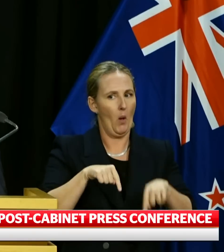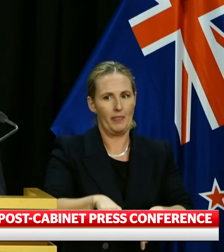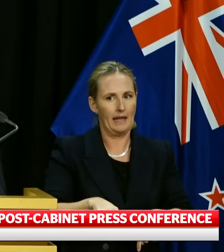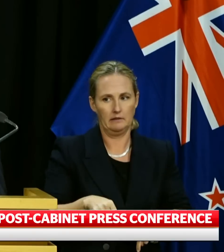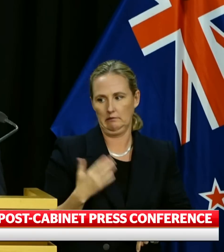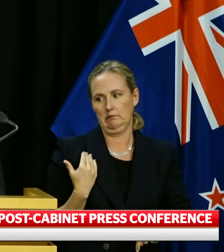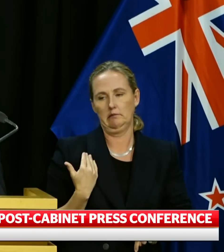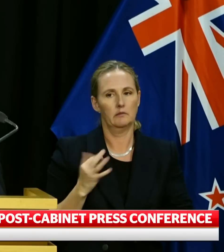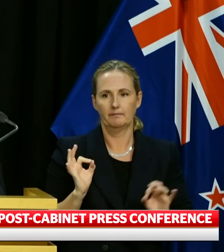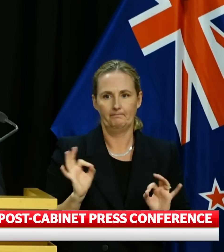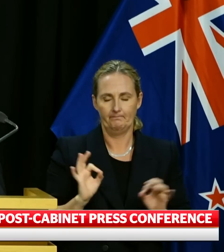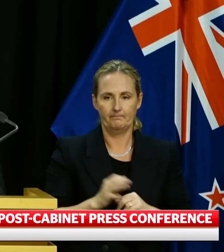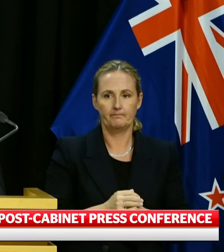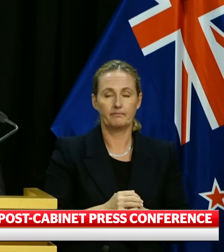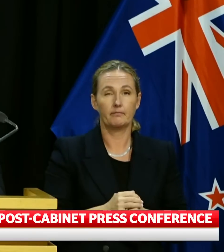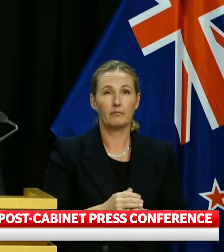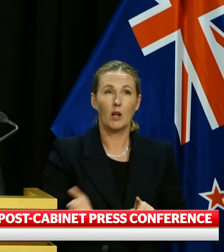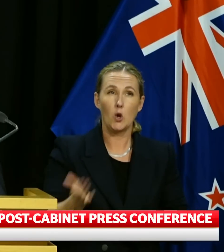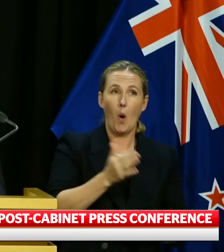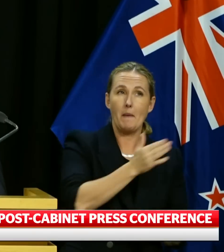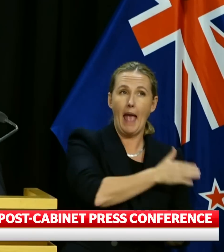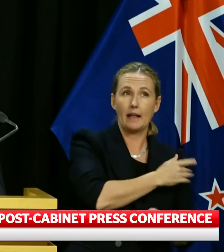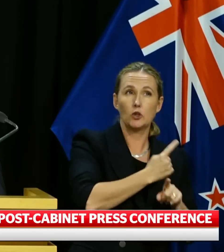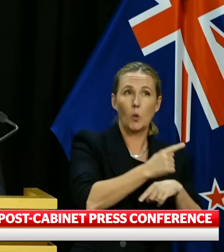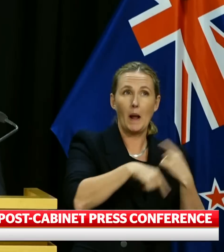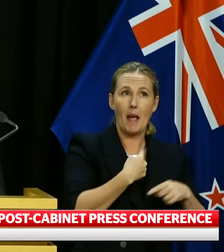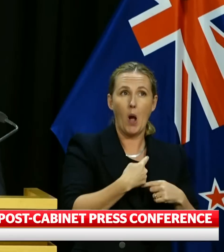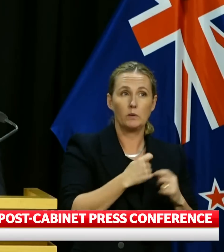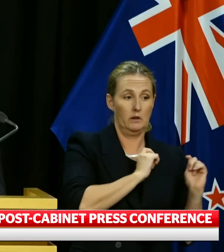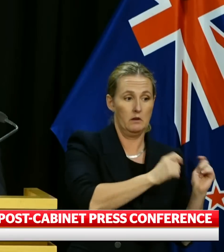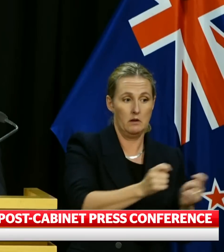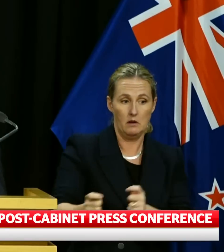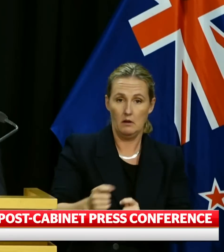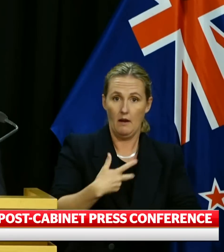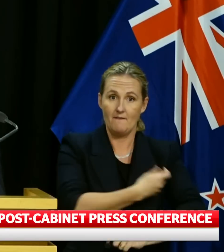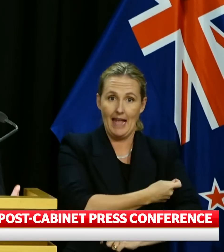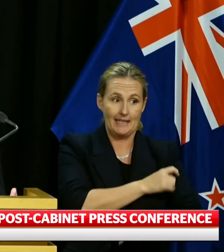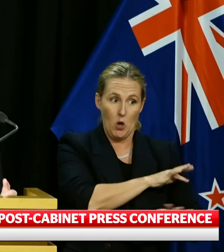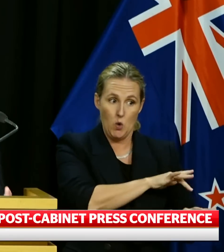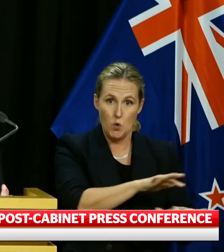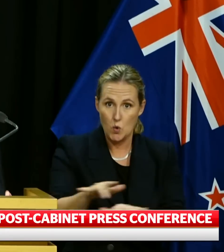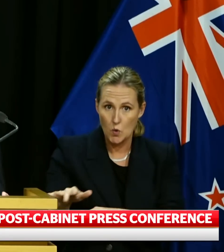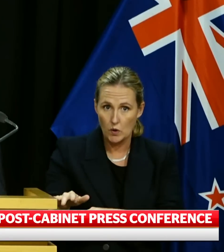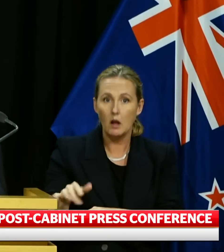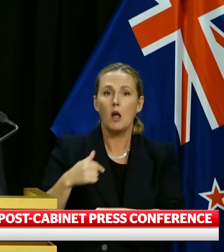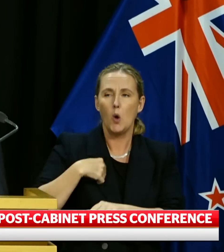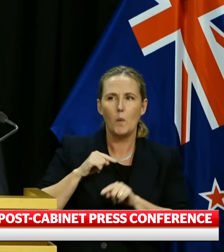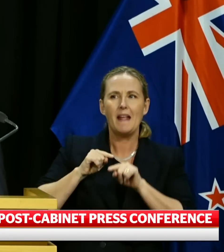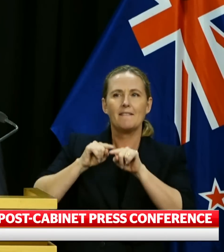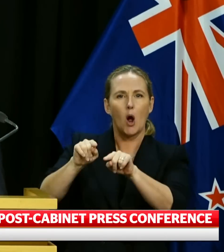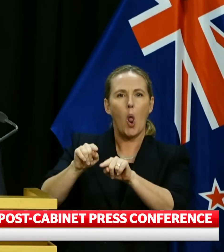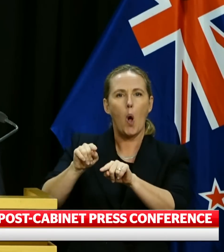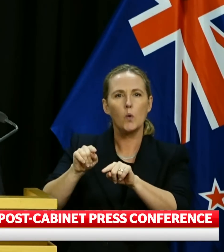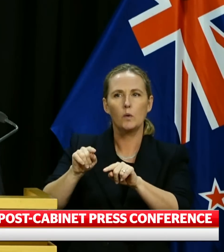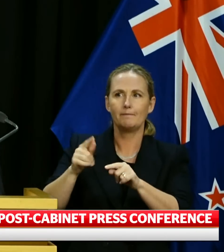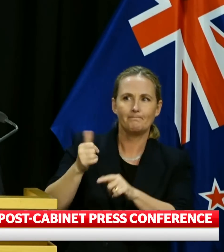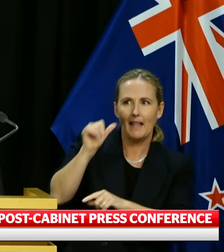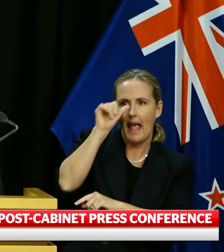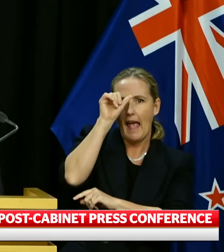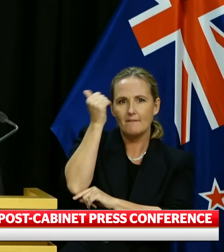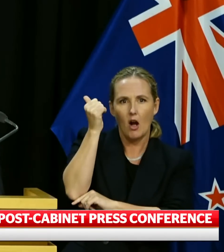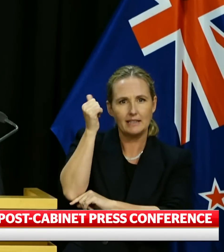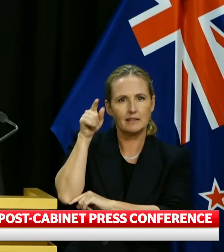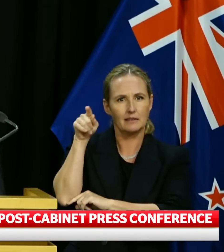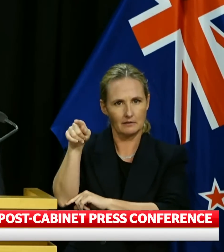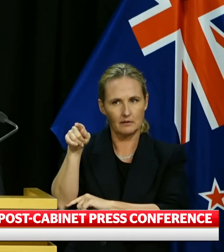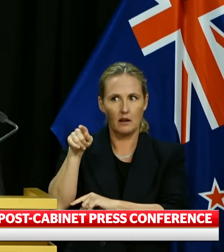made previous decisions around eligibility, we did that based on the advice of a technical expert advisory group who were clearly following